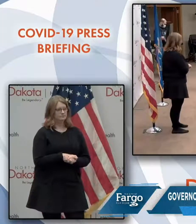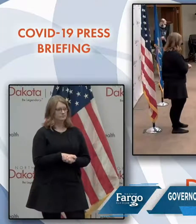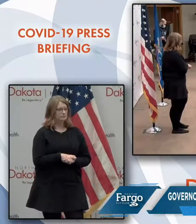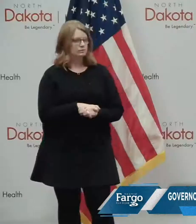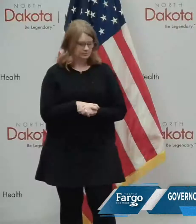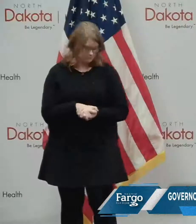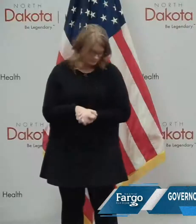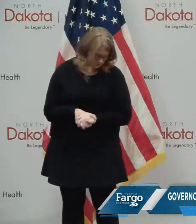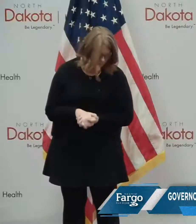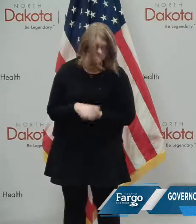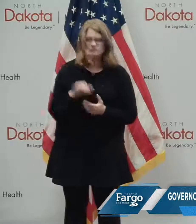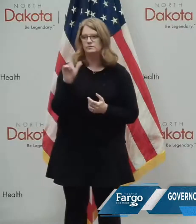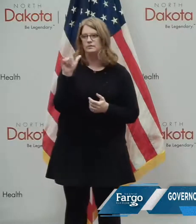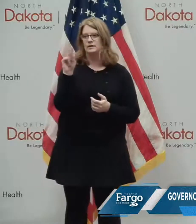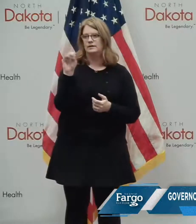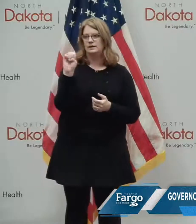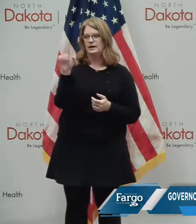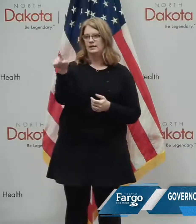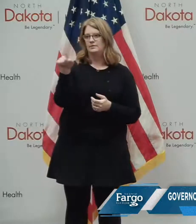Lane?